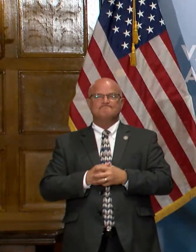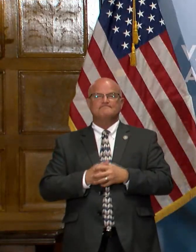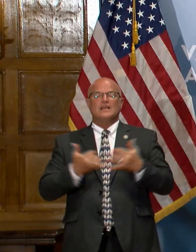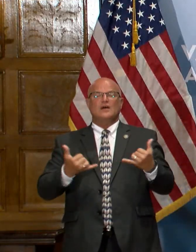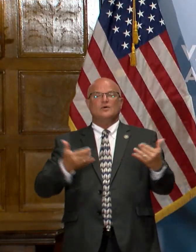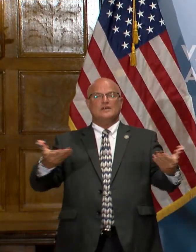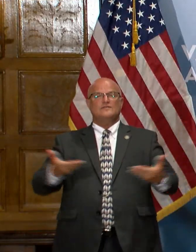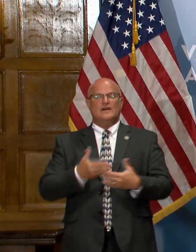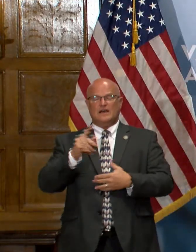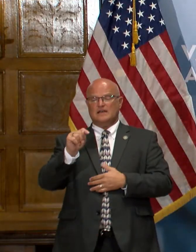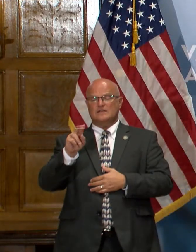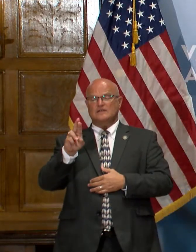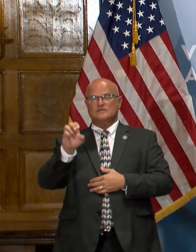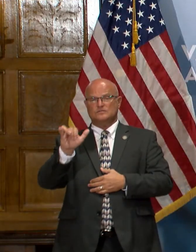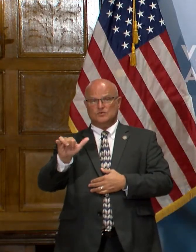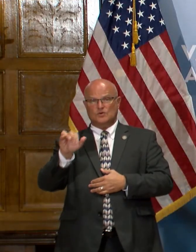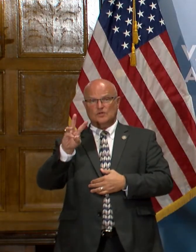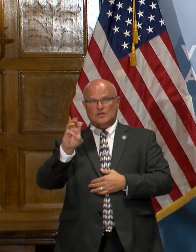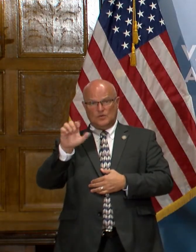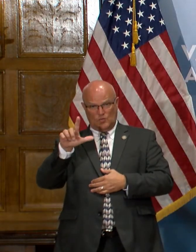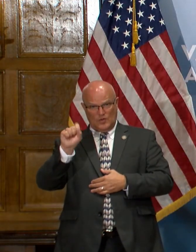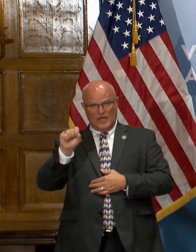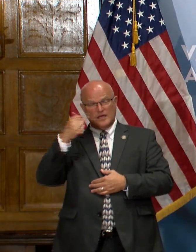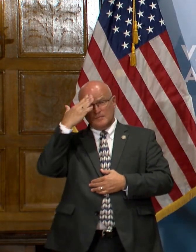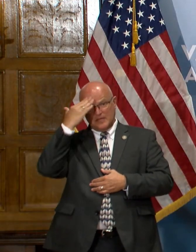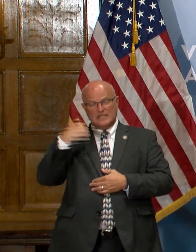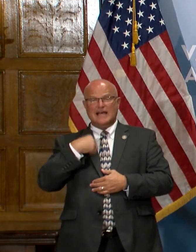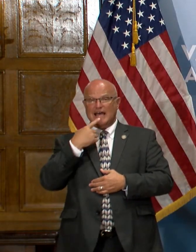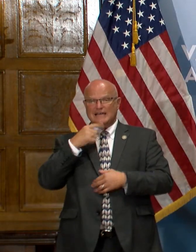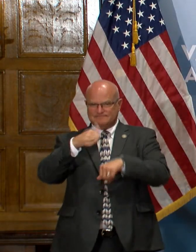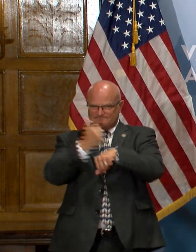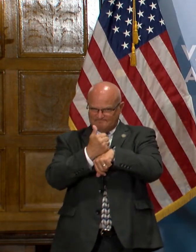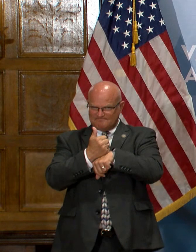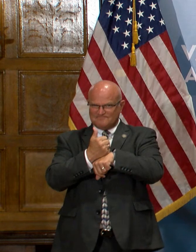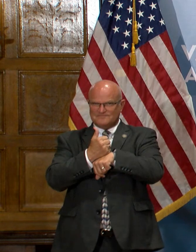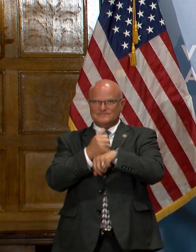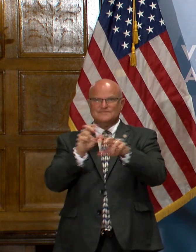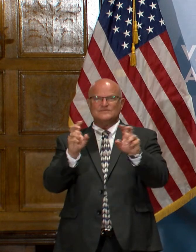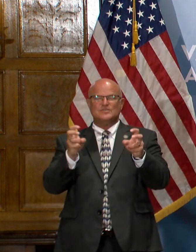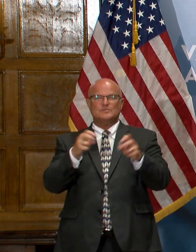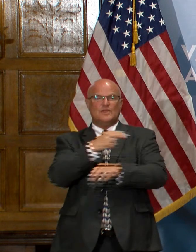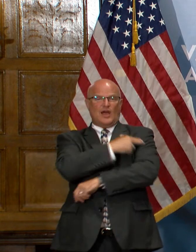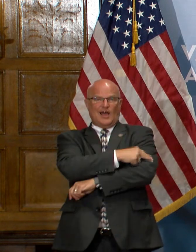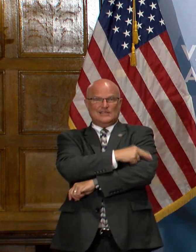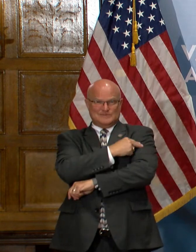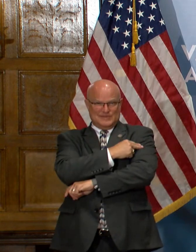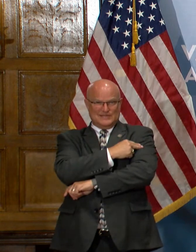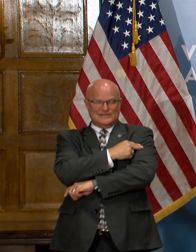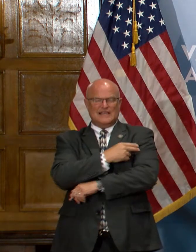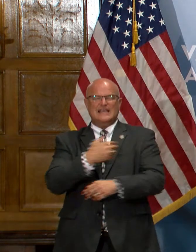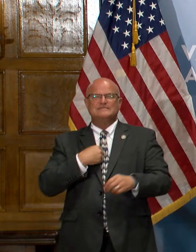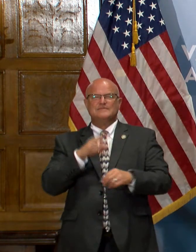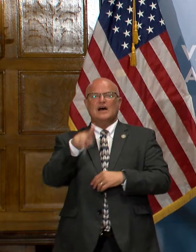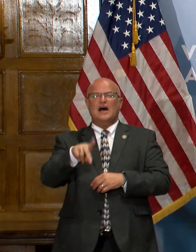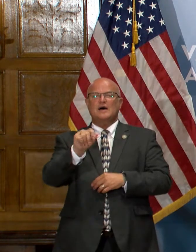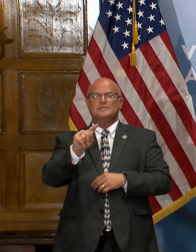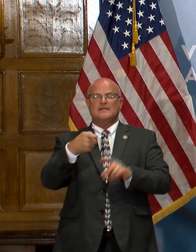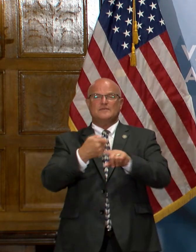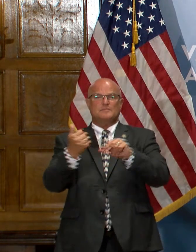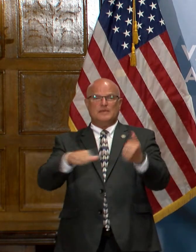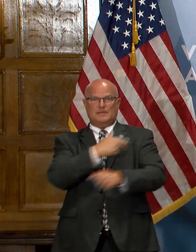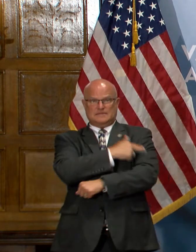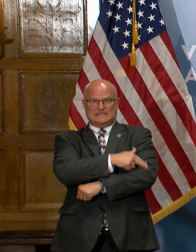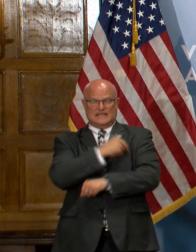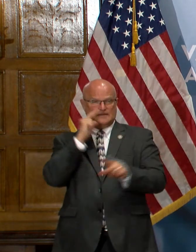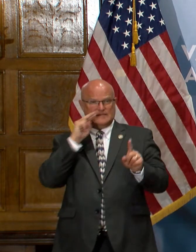invite Troy Wells first to come because I set him up in terms of the hospitalizations. Give us an update from Baptist